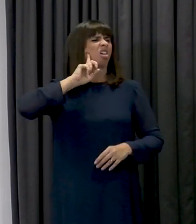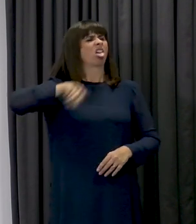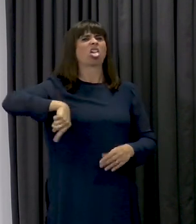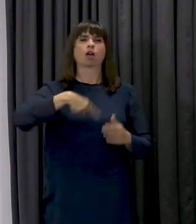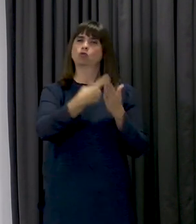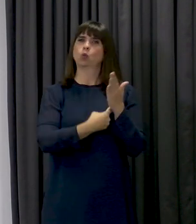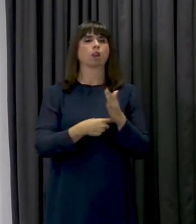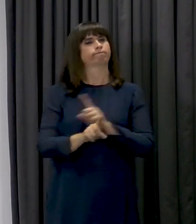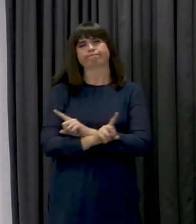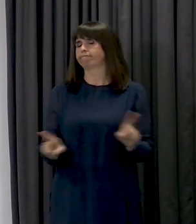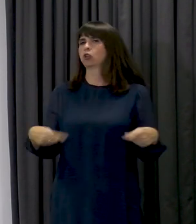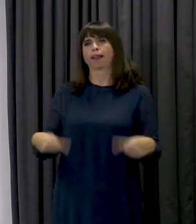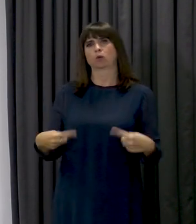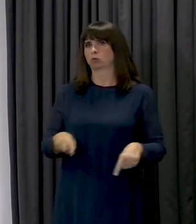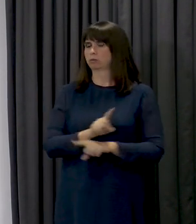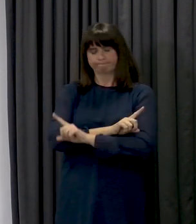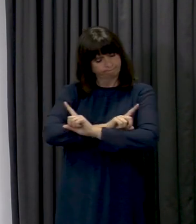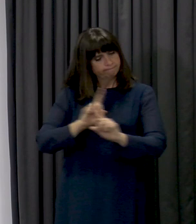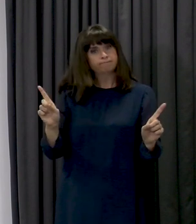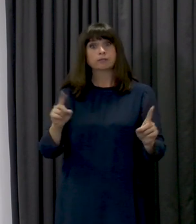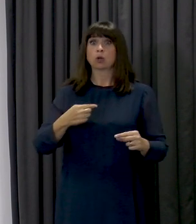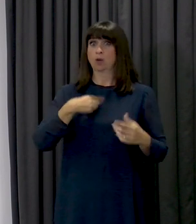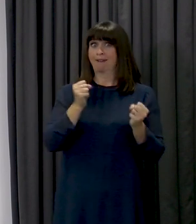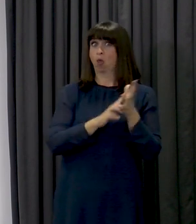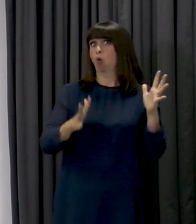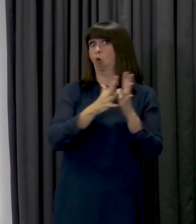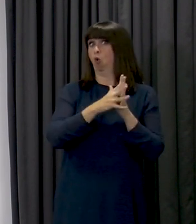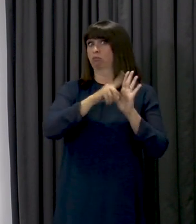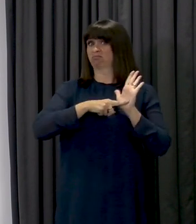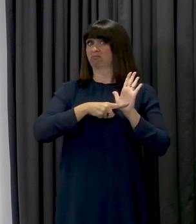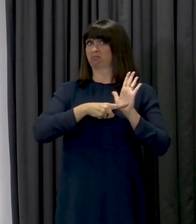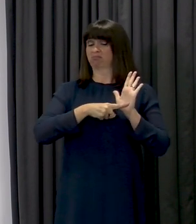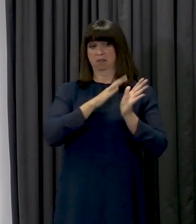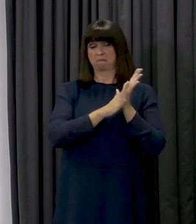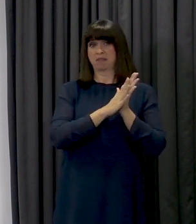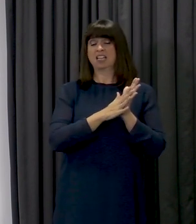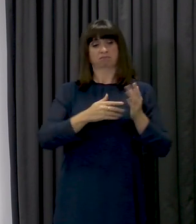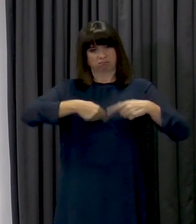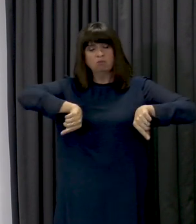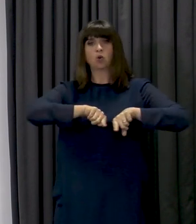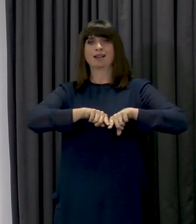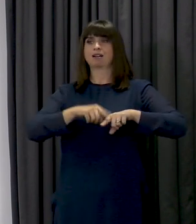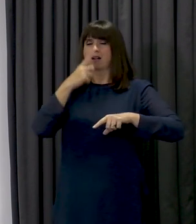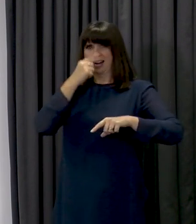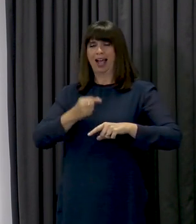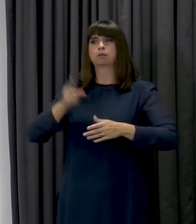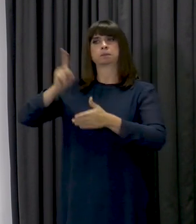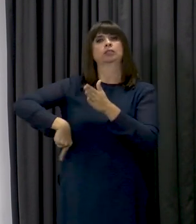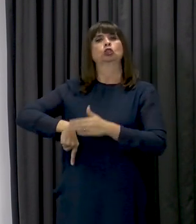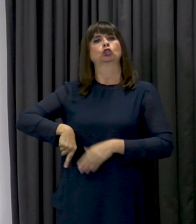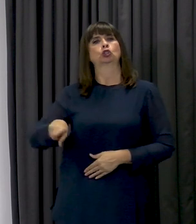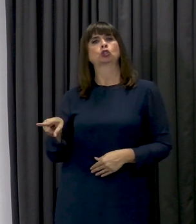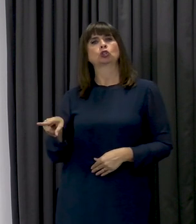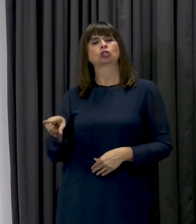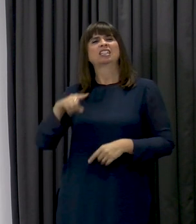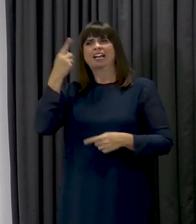cannot be an option. We have legal powers which allow us and others to take action if